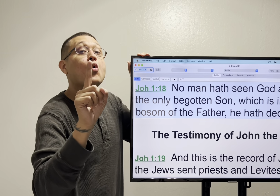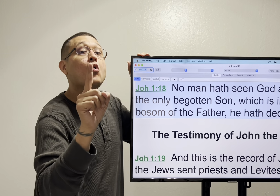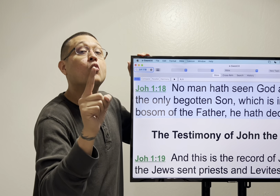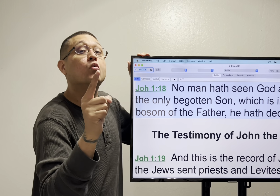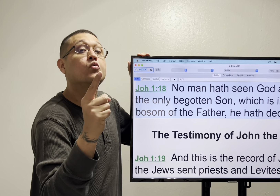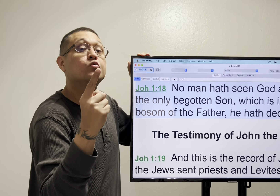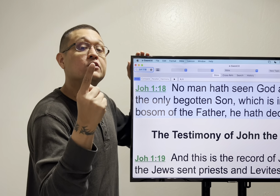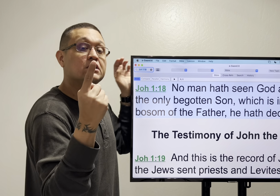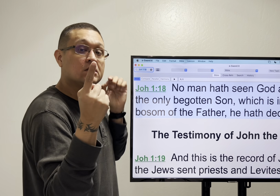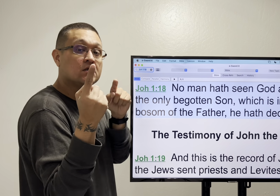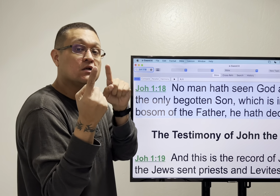The only